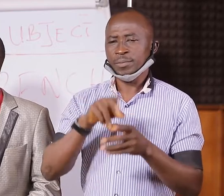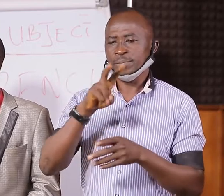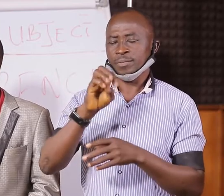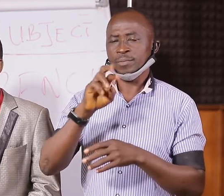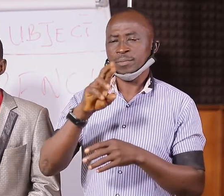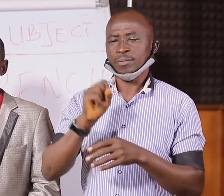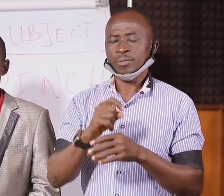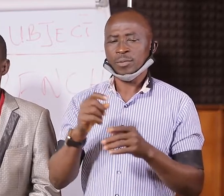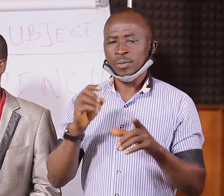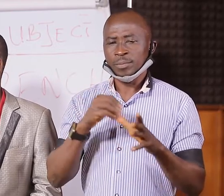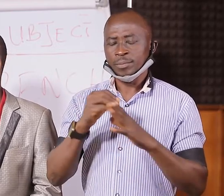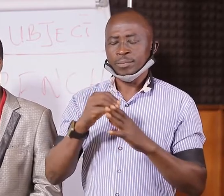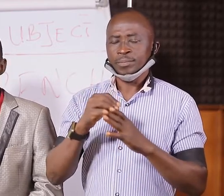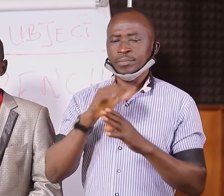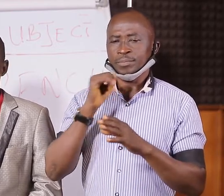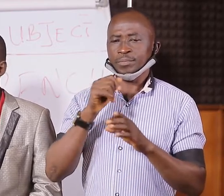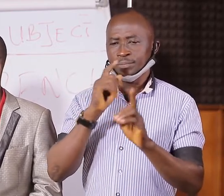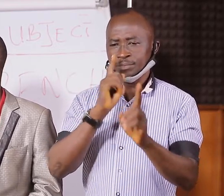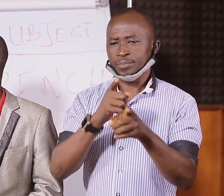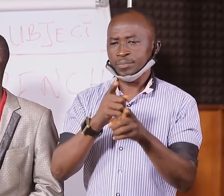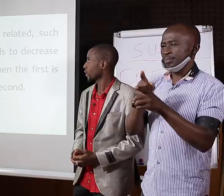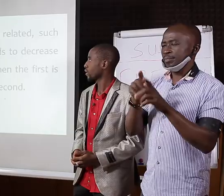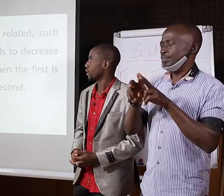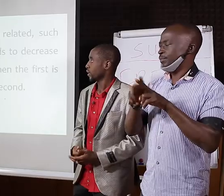or indirect variation.